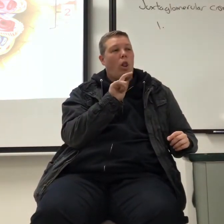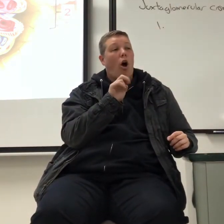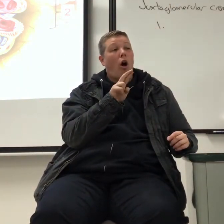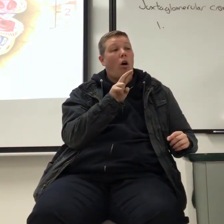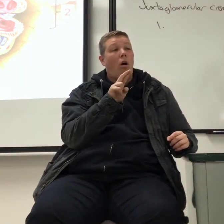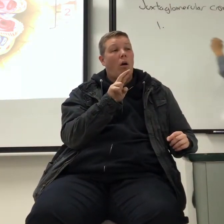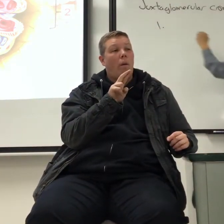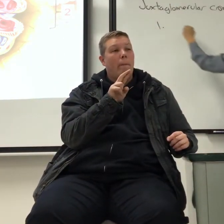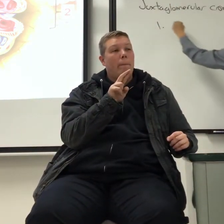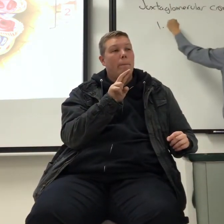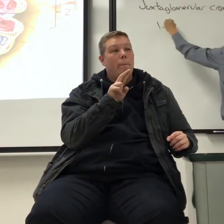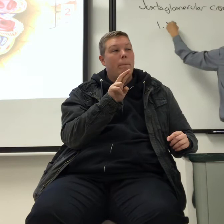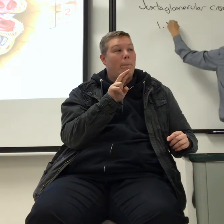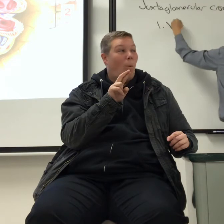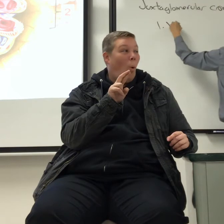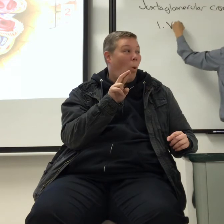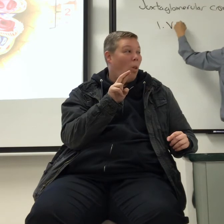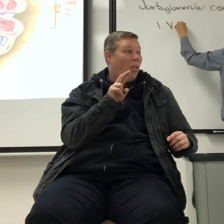The vascular pole.